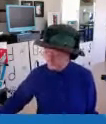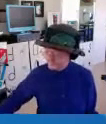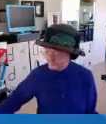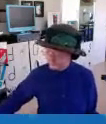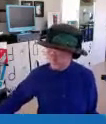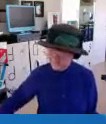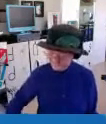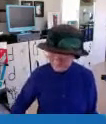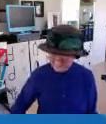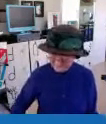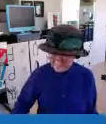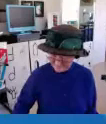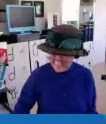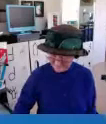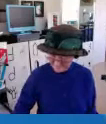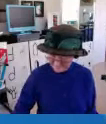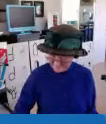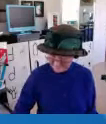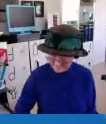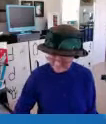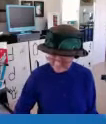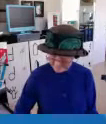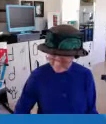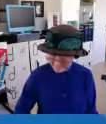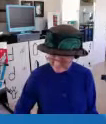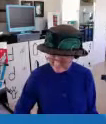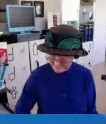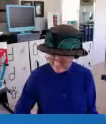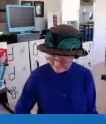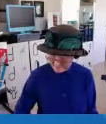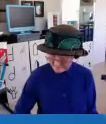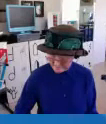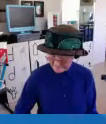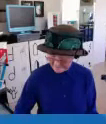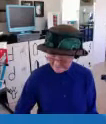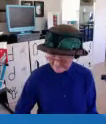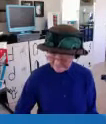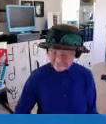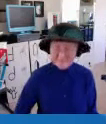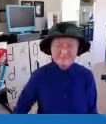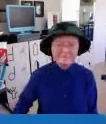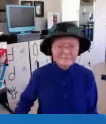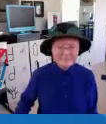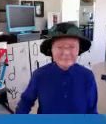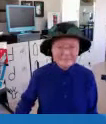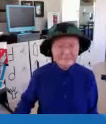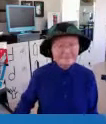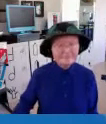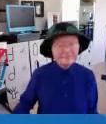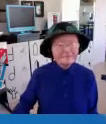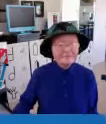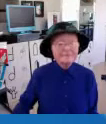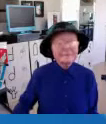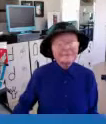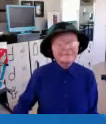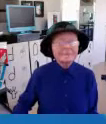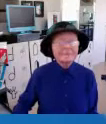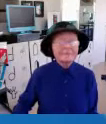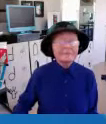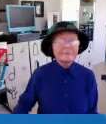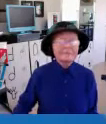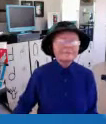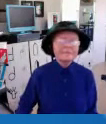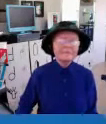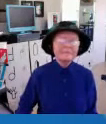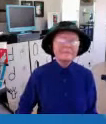signing very. And you can see the little prompt there too. So it's very similar to the SignPuddle, but the advantage is